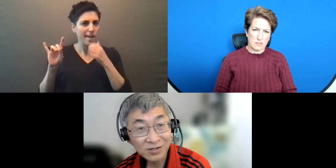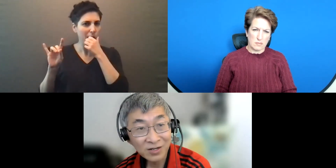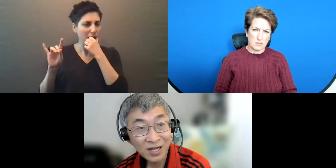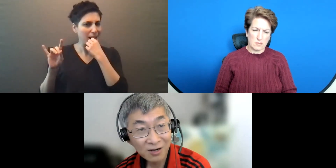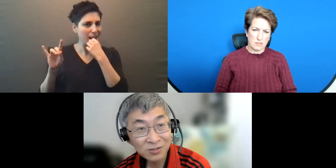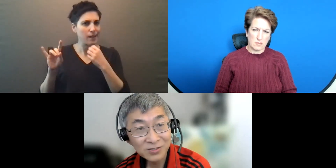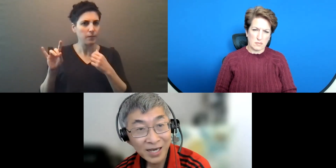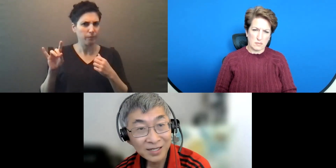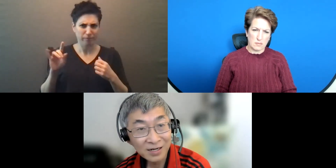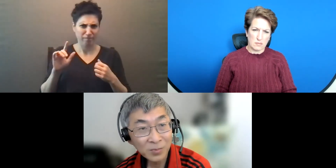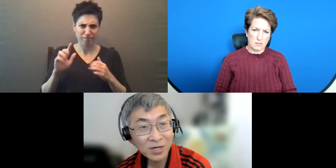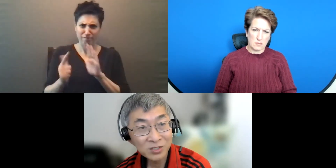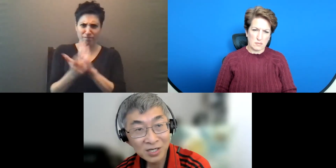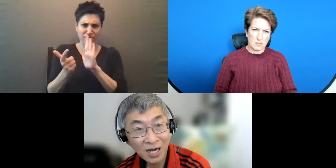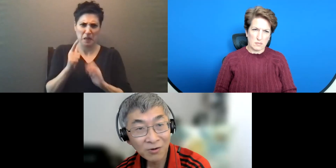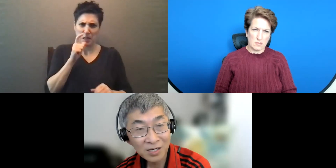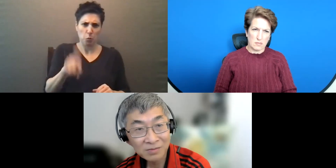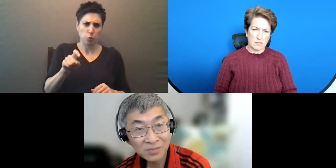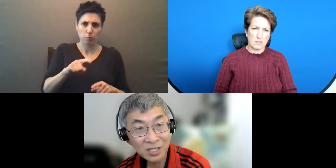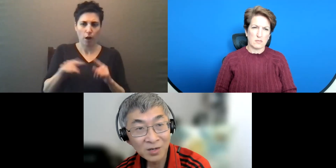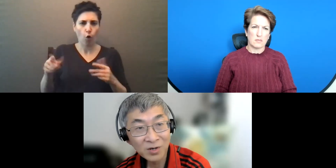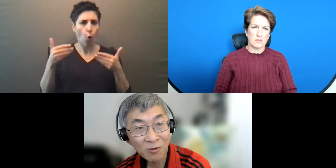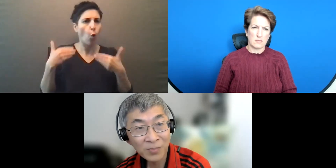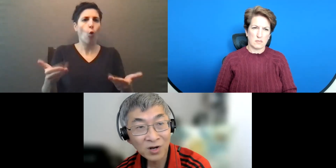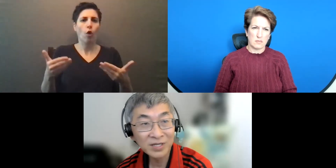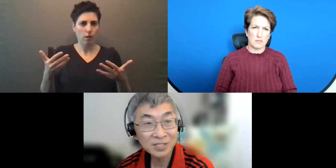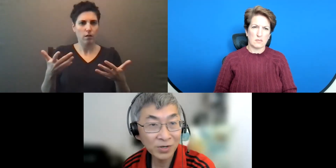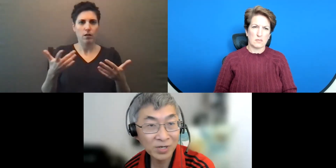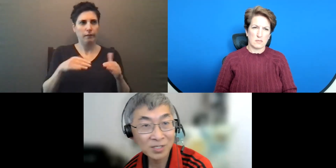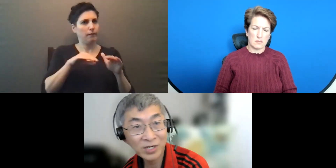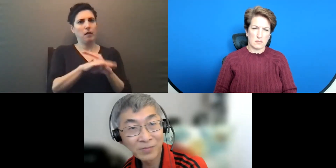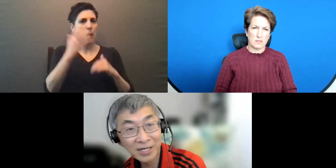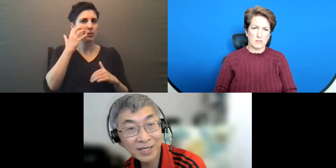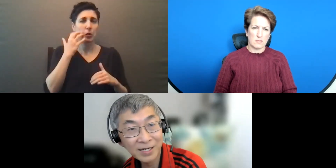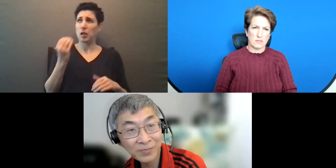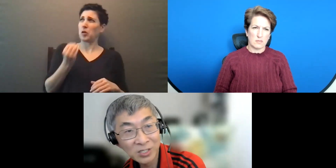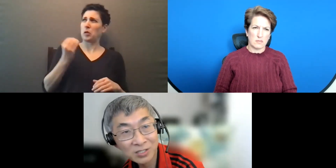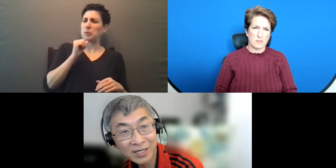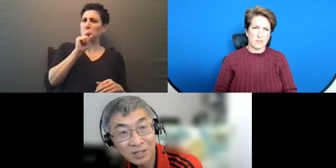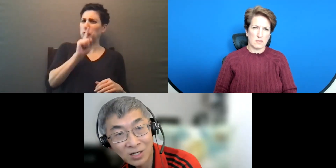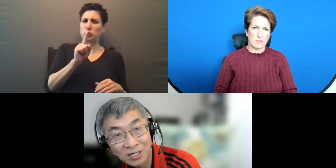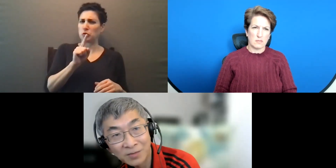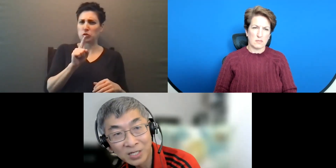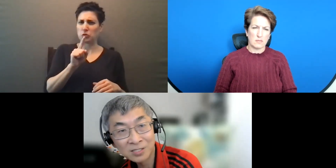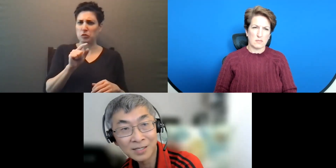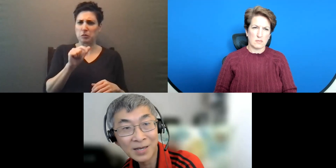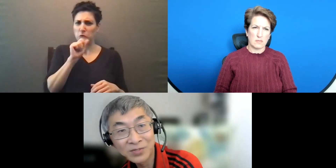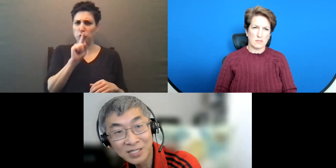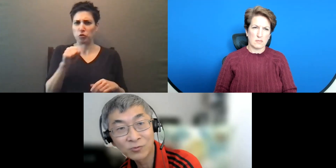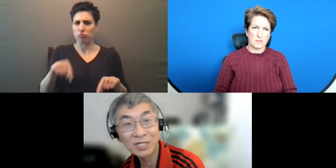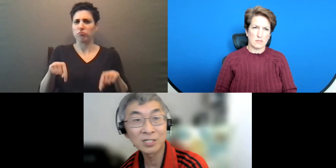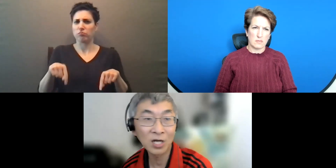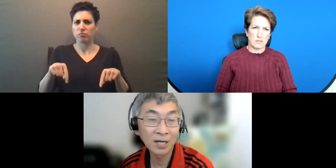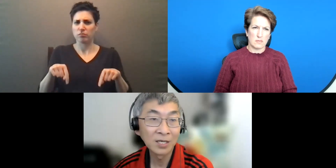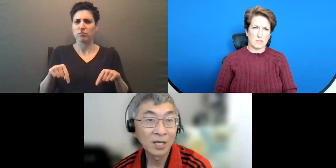says that you're not allowed to do that. And I'm not quite sure in terms of our province whether we made that a special case or not, because some of